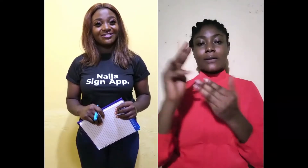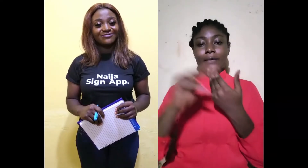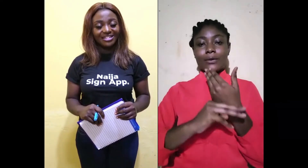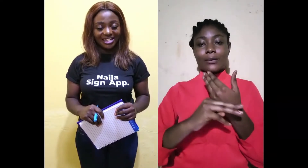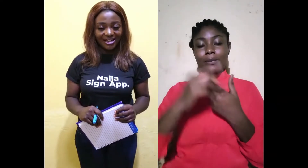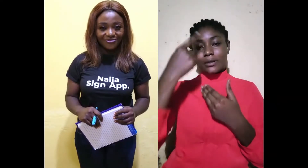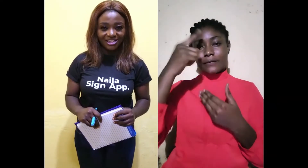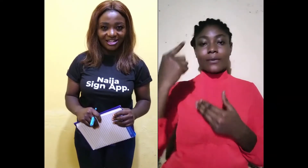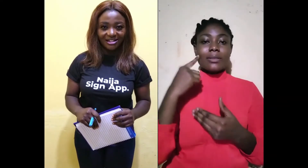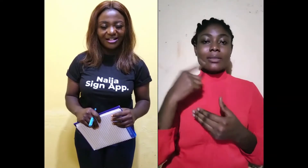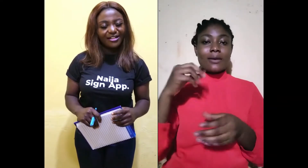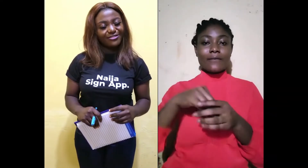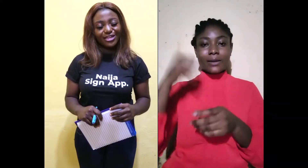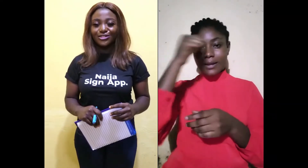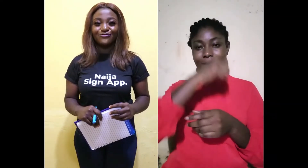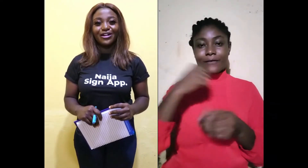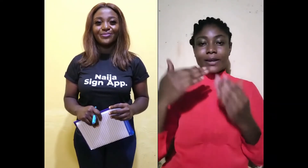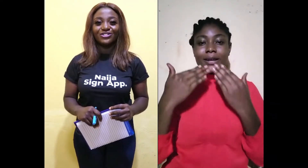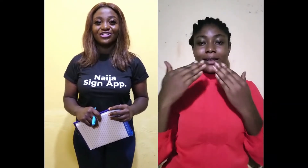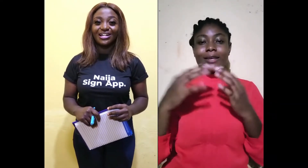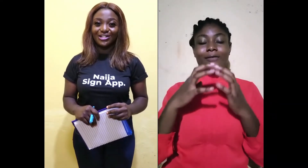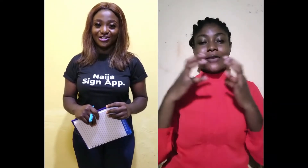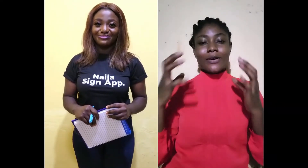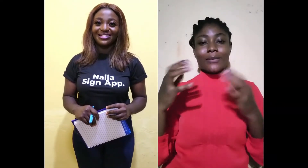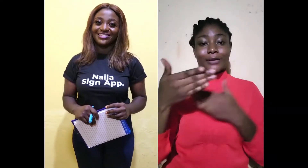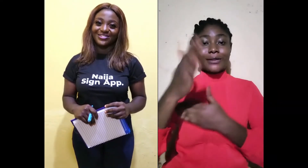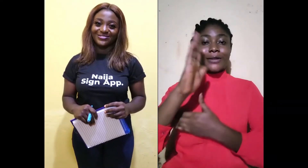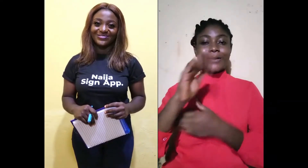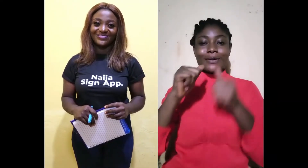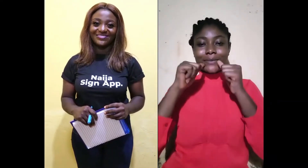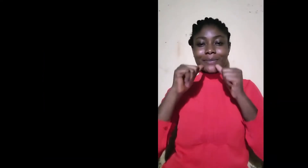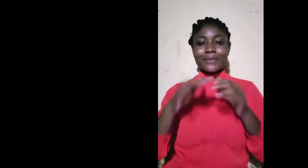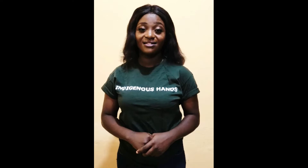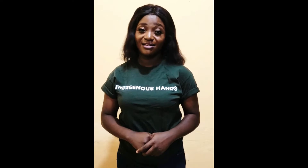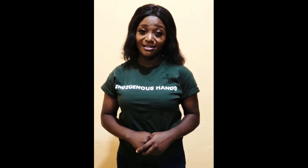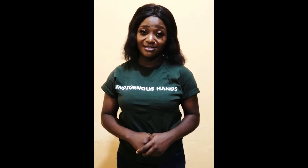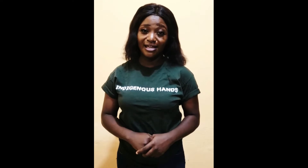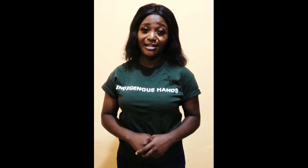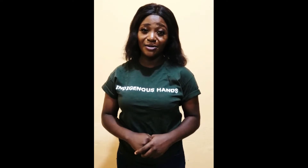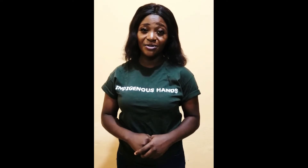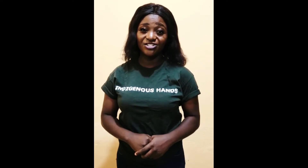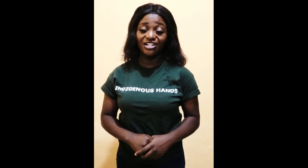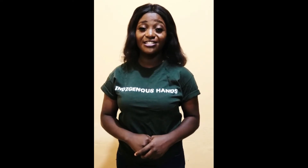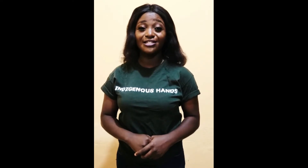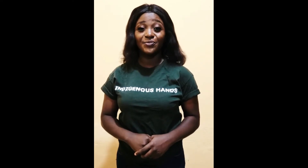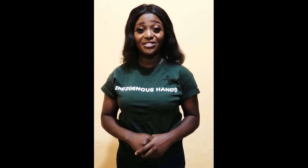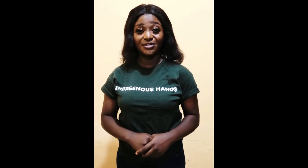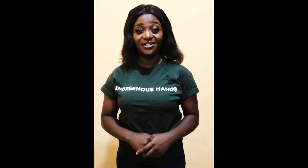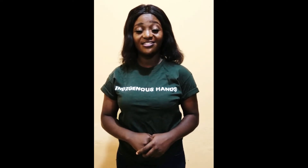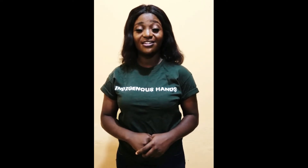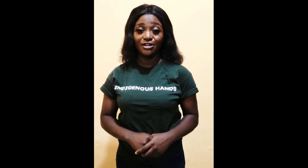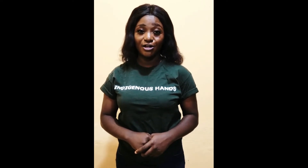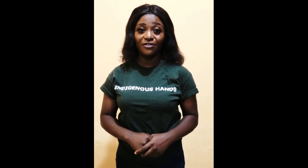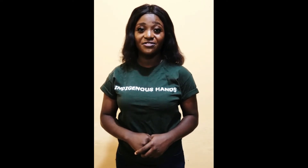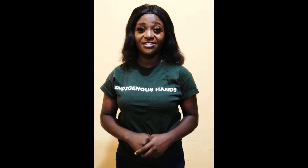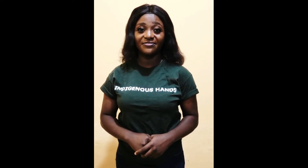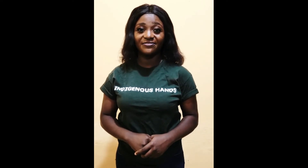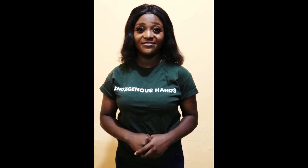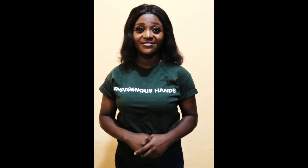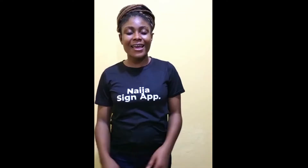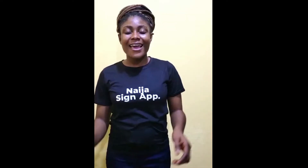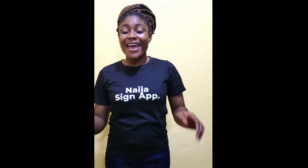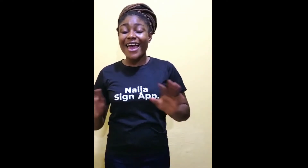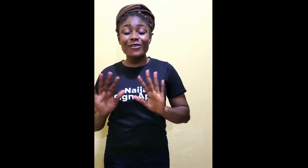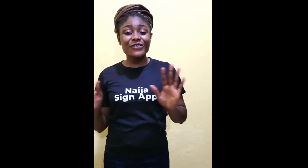of the deaf in Africa. Thank you very much and God bless you. Sign language is a linguistic right of the